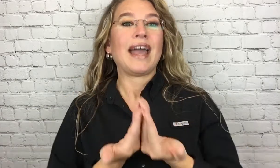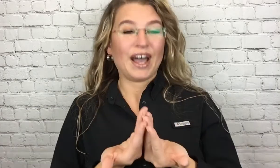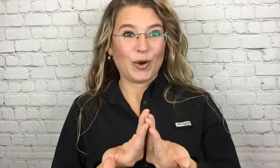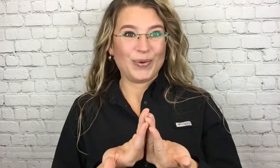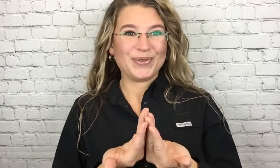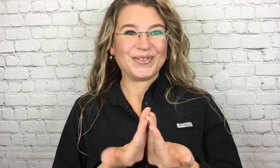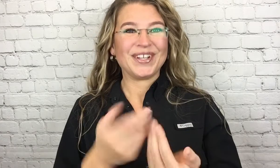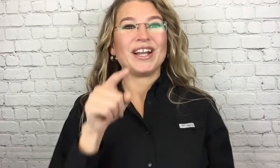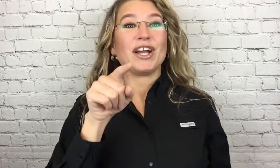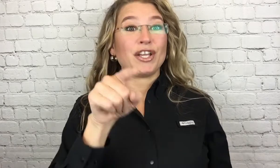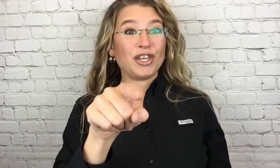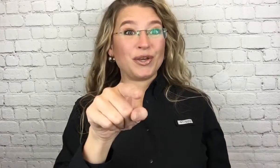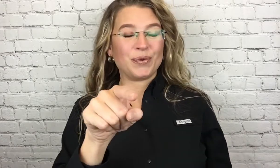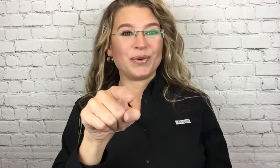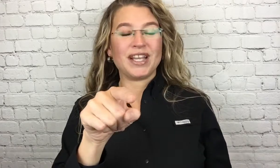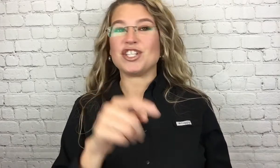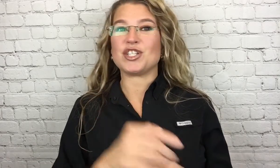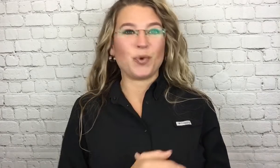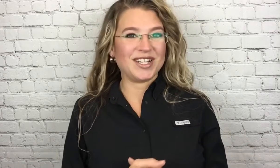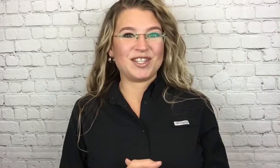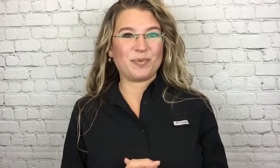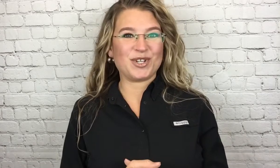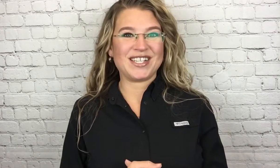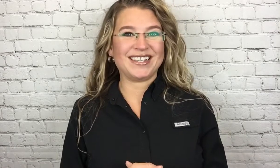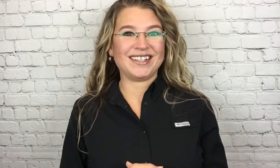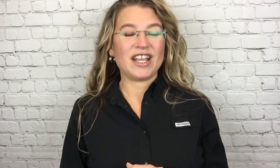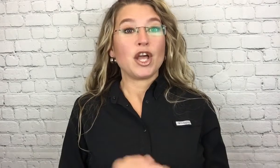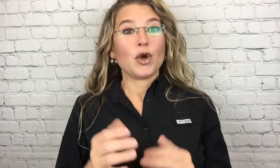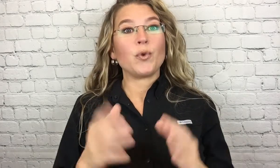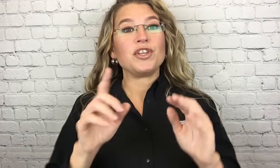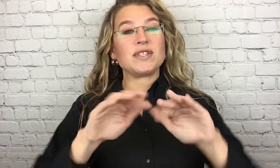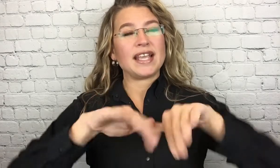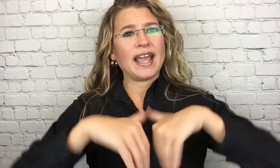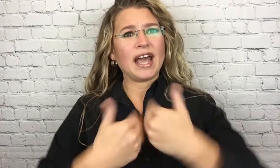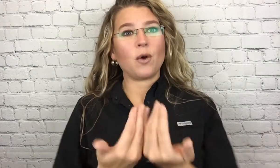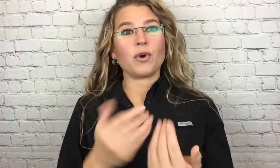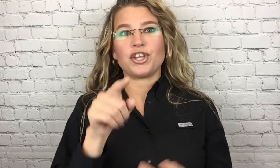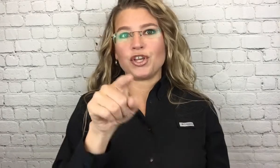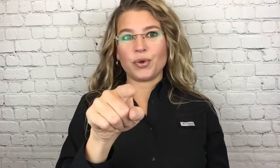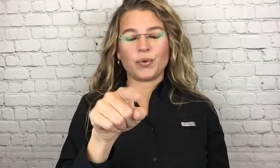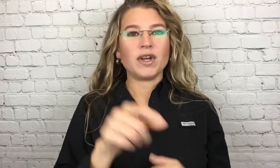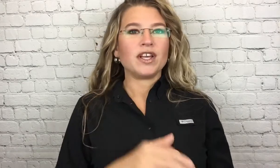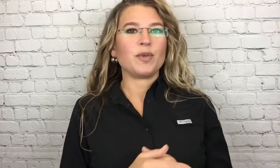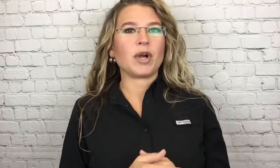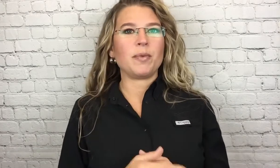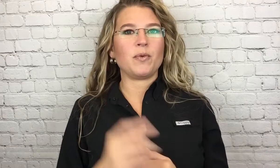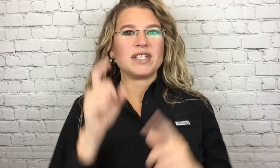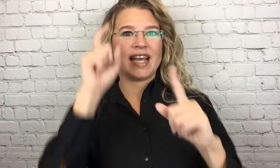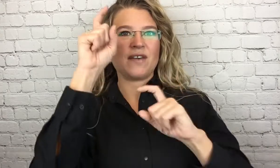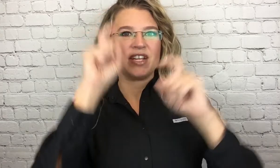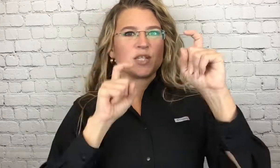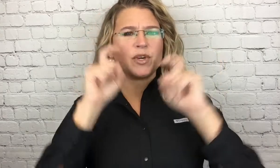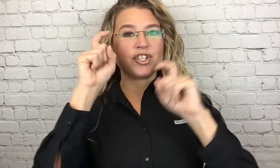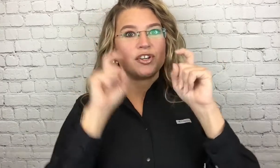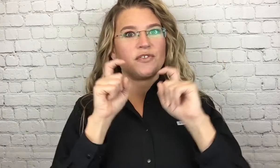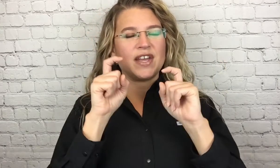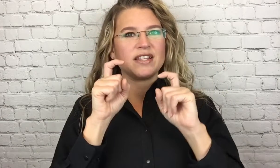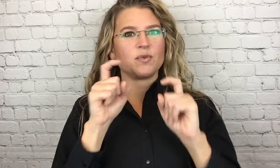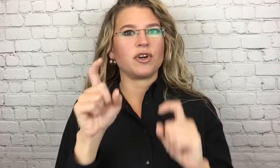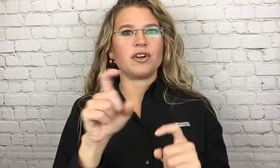How. You. And just point to the person. When you say, how are you, you probably want to have an expression on your face where